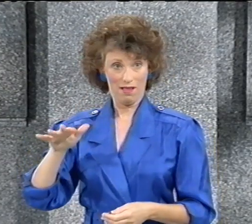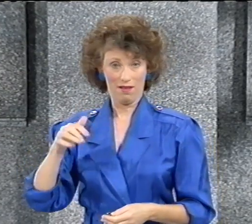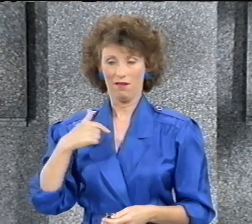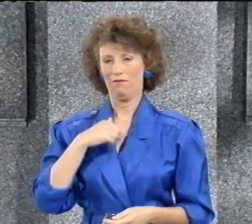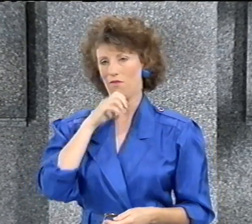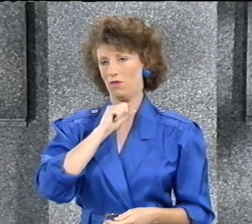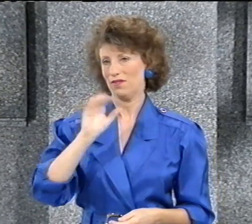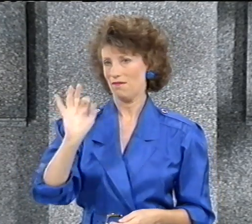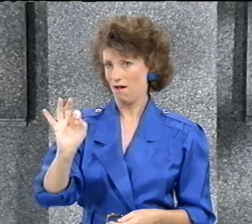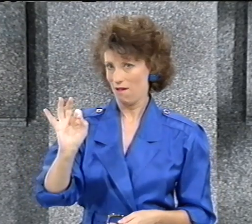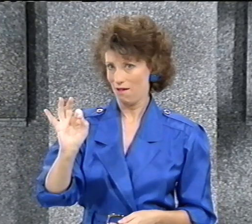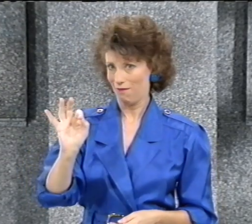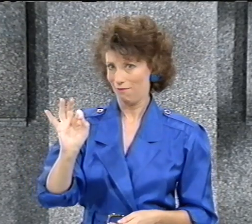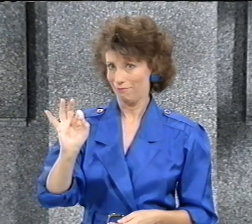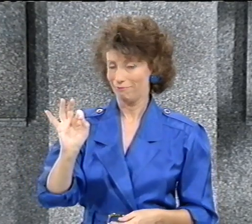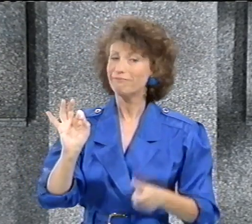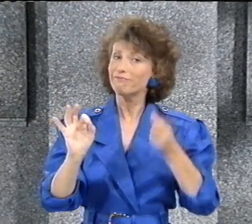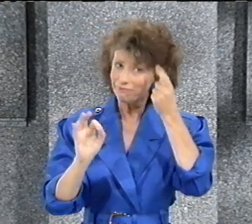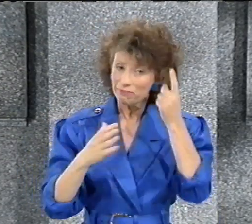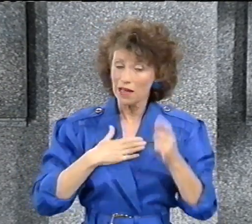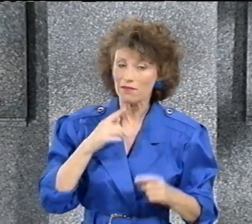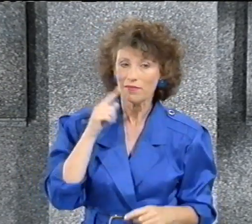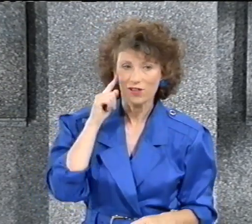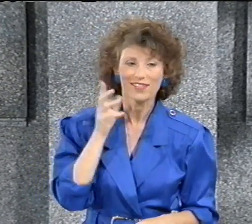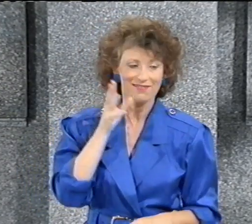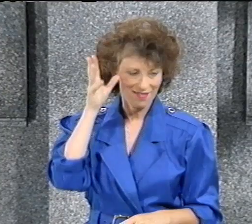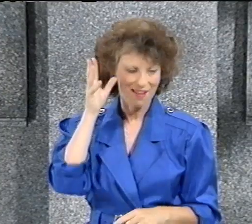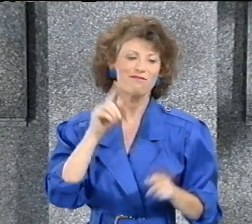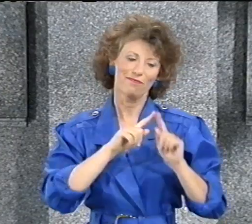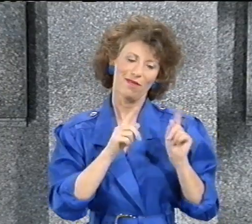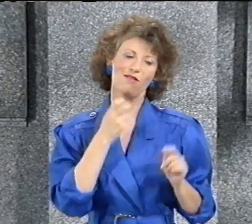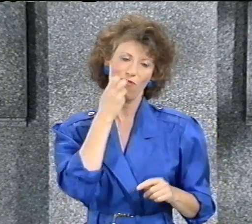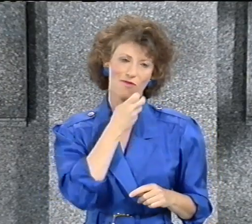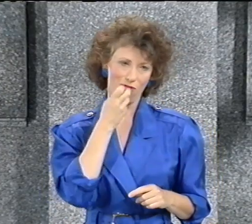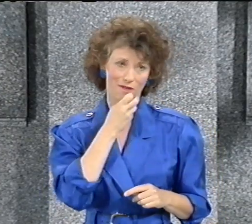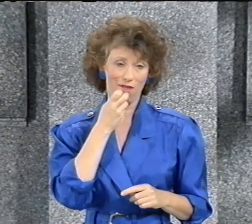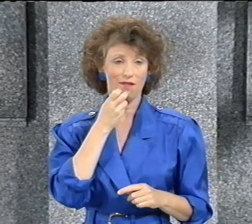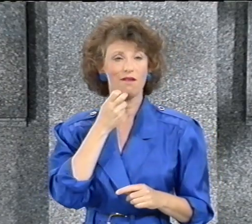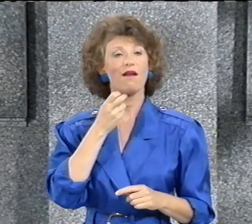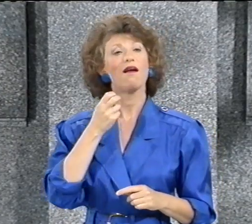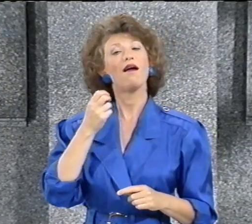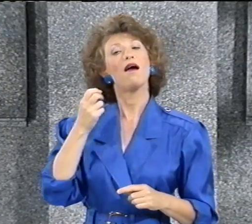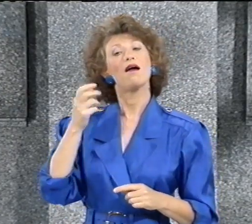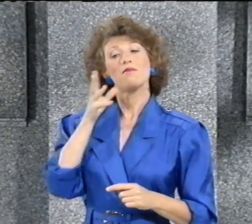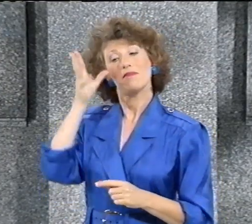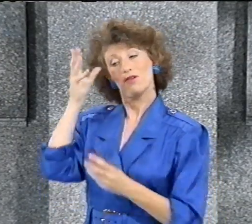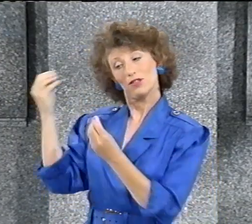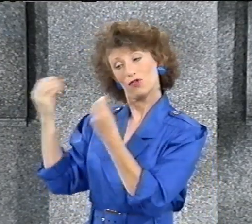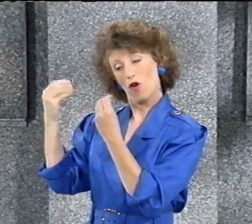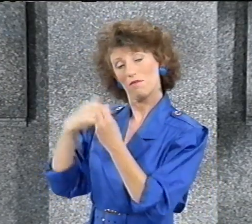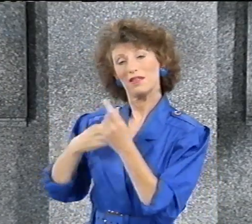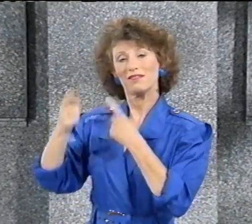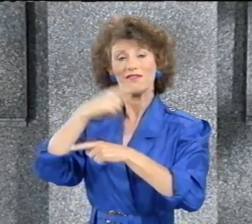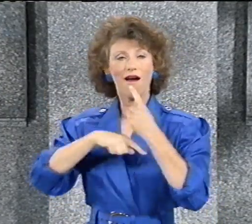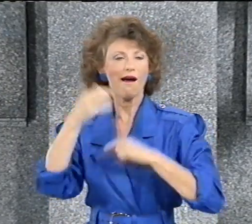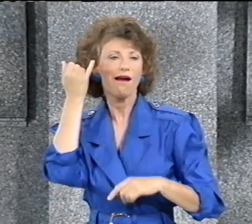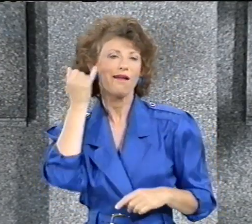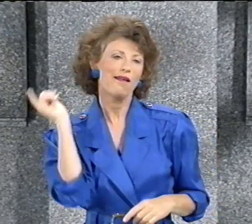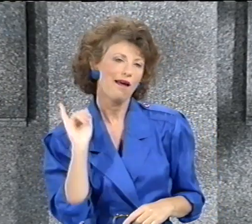Even though I have deaf parents, I didn't learn to fingerspell until I was 9 years old, because although my parents did sign a little, they